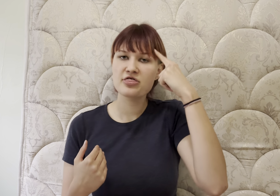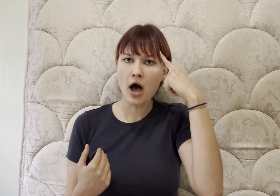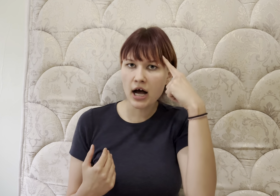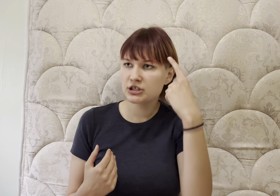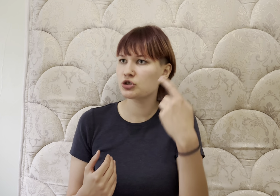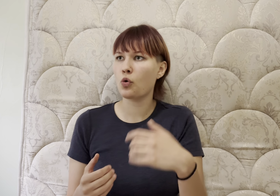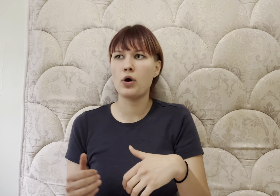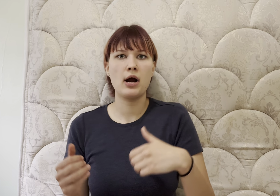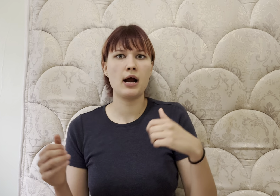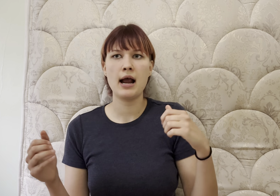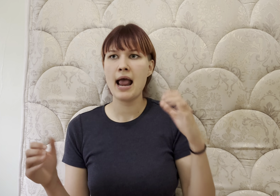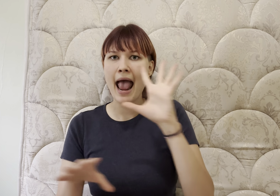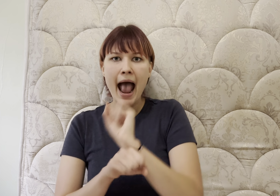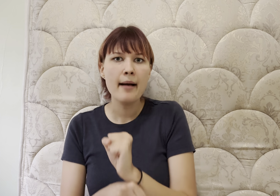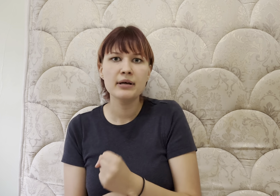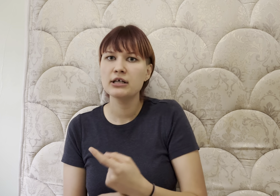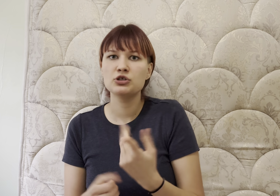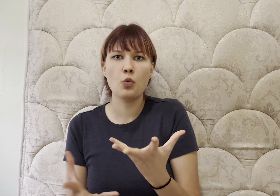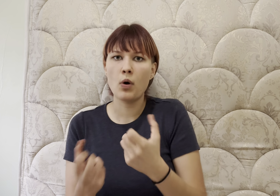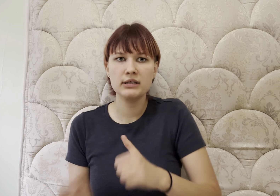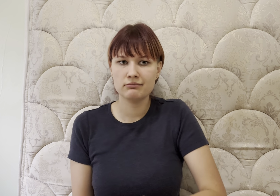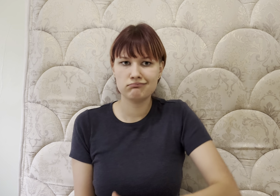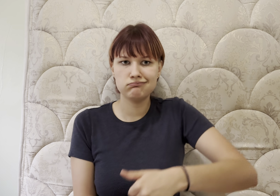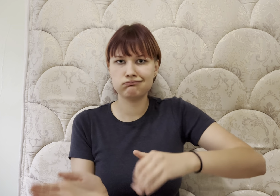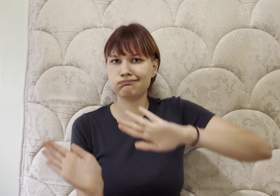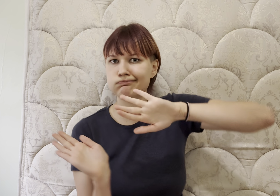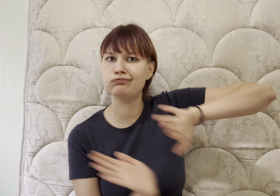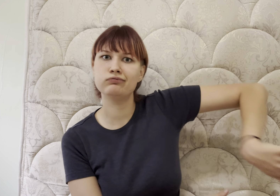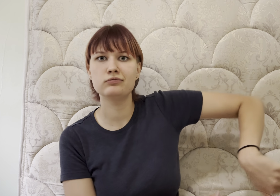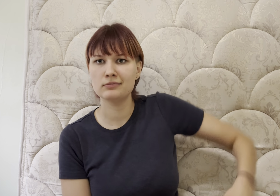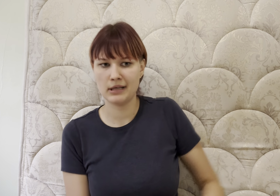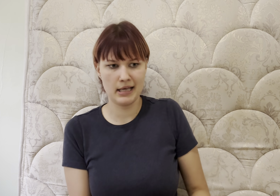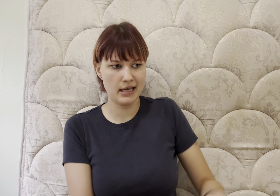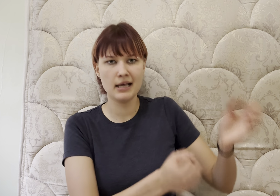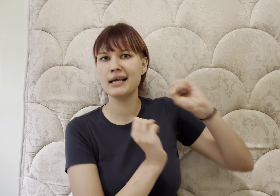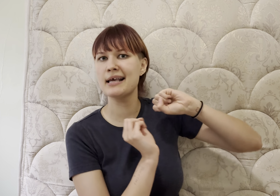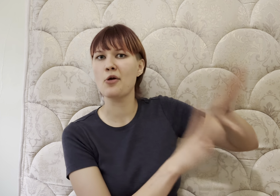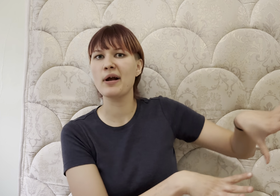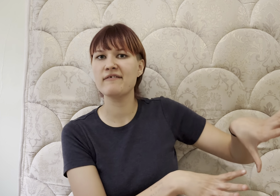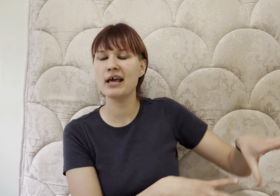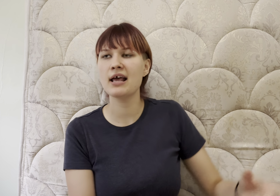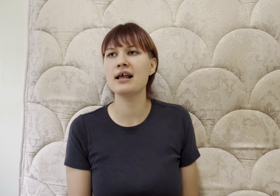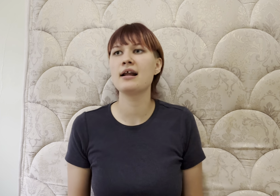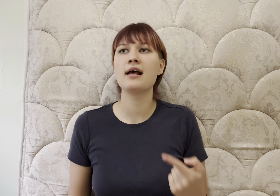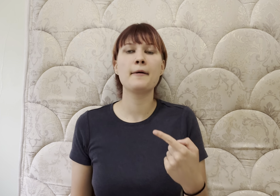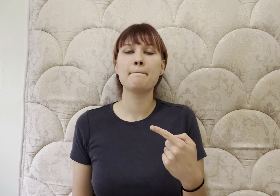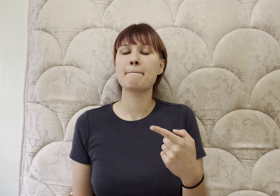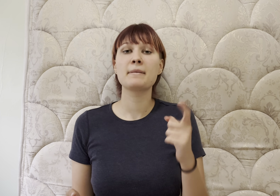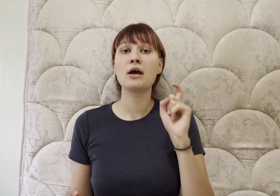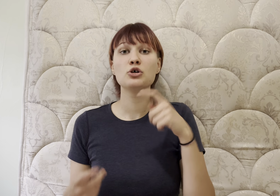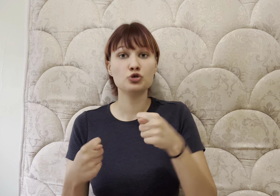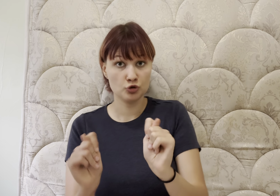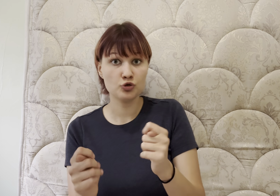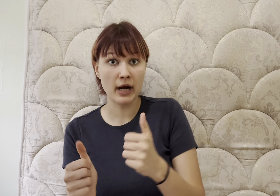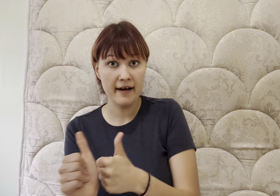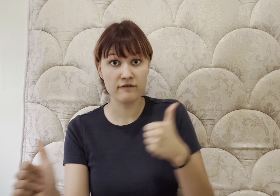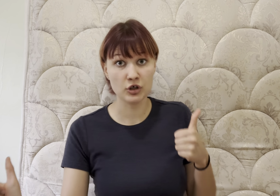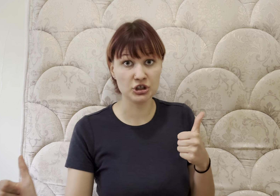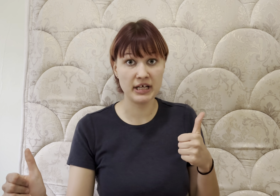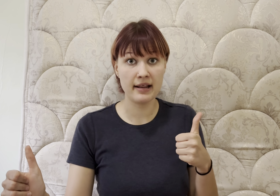smoking. Well, aversion therapists would say every time you feel like smoking, give yourself aversive stimulus, maybe a